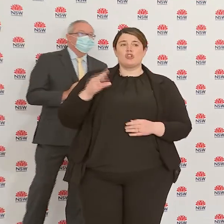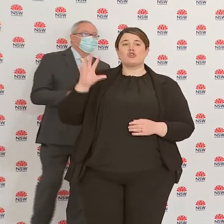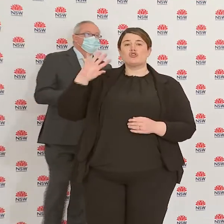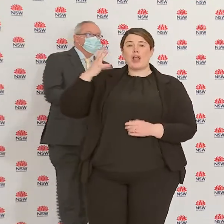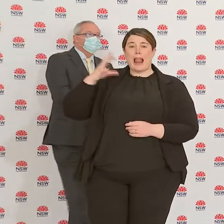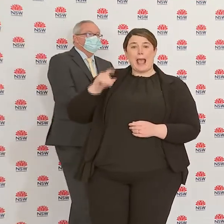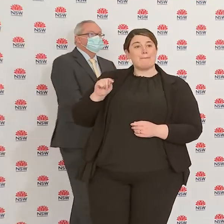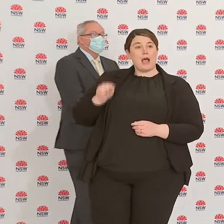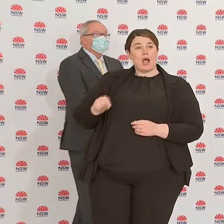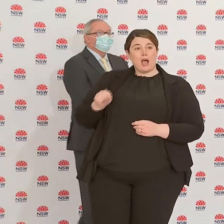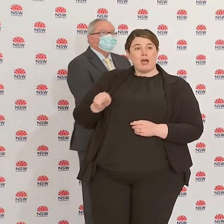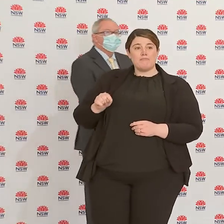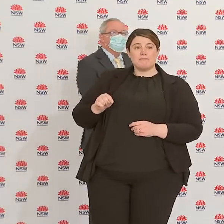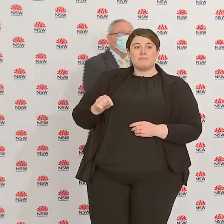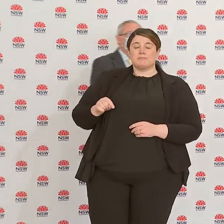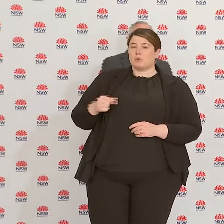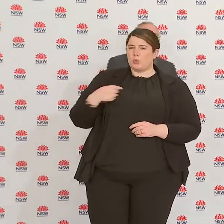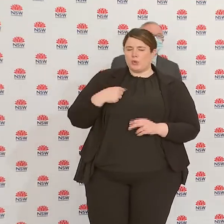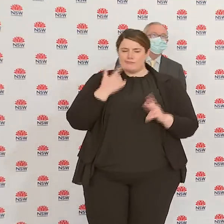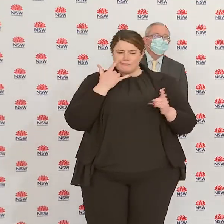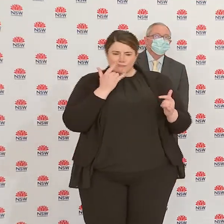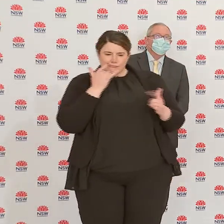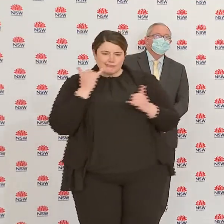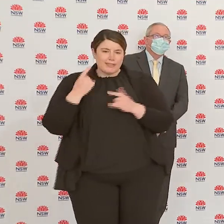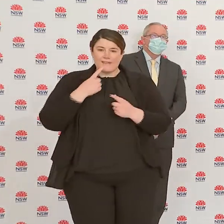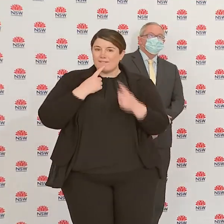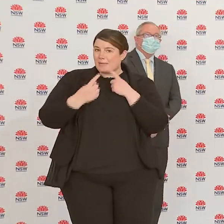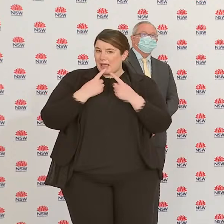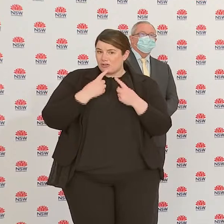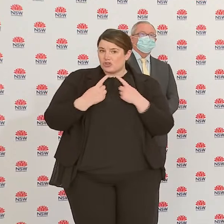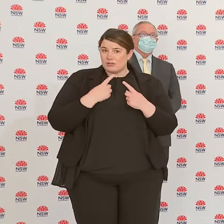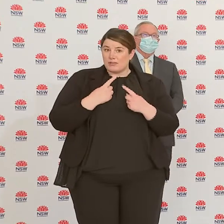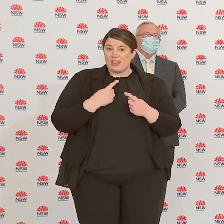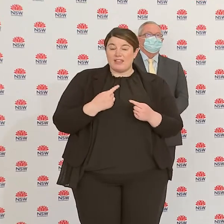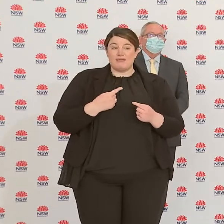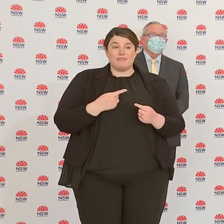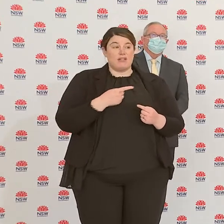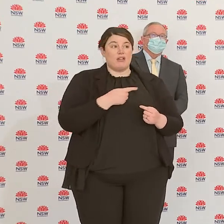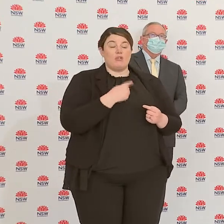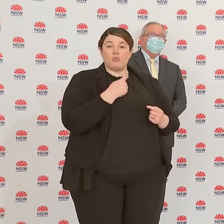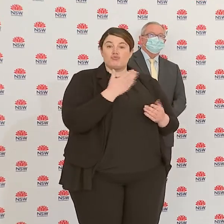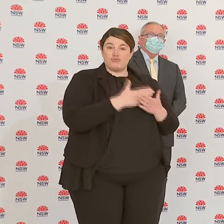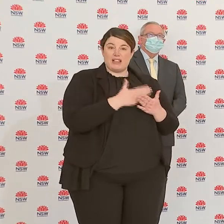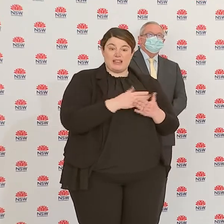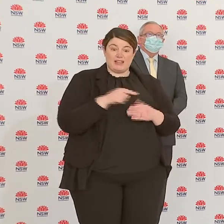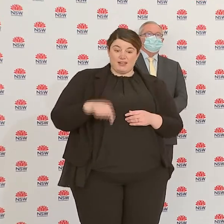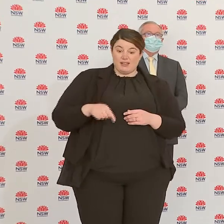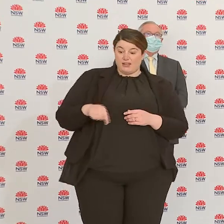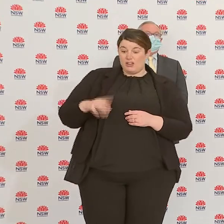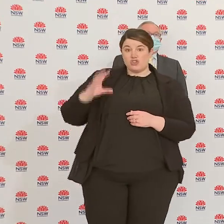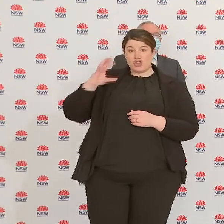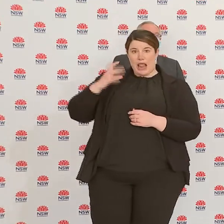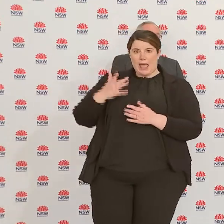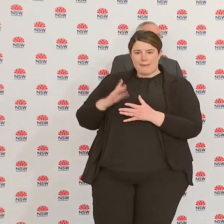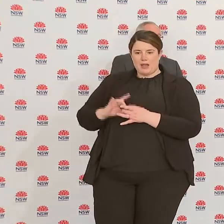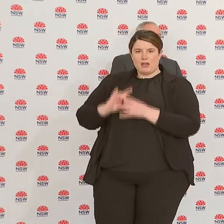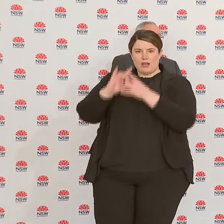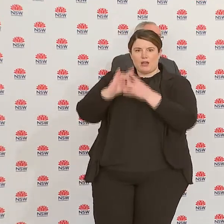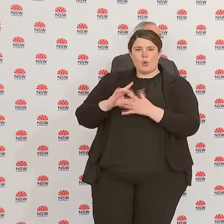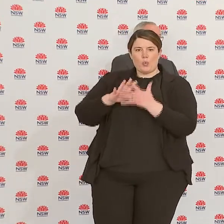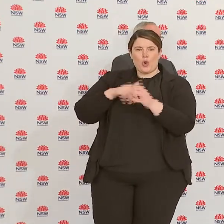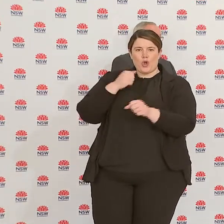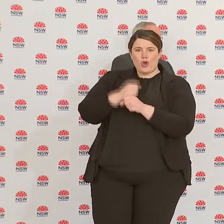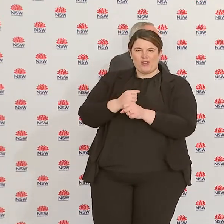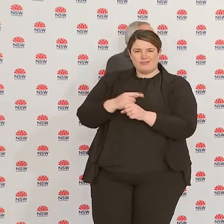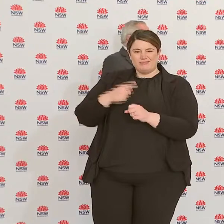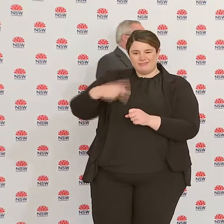very, we're looking at the data all the time. The advice we had at the beginning was that Shell Harbour is very connected to Wollongong. And